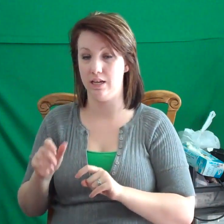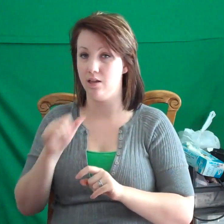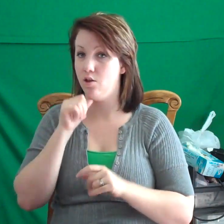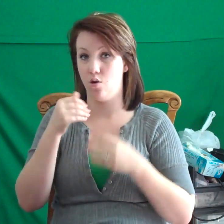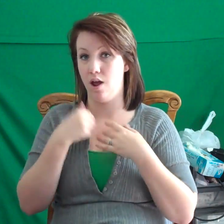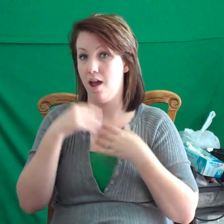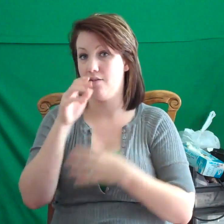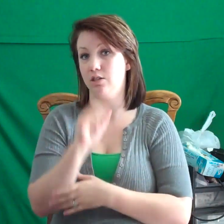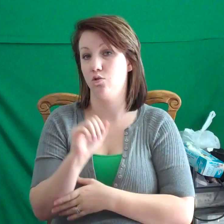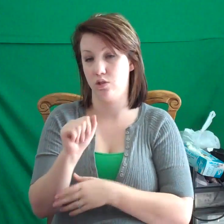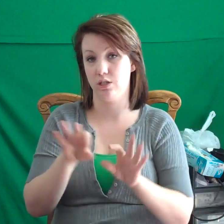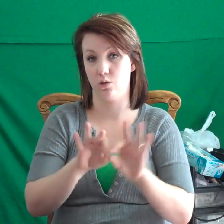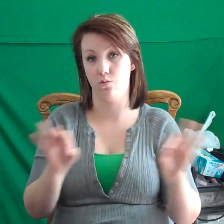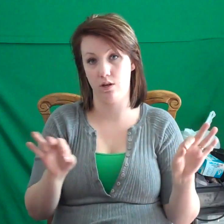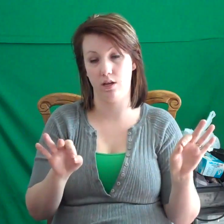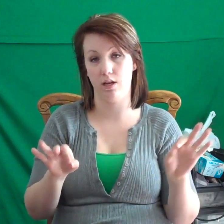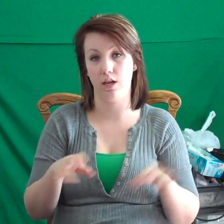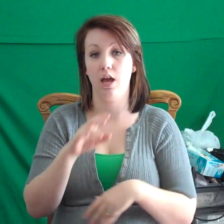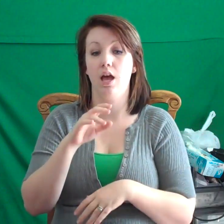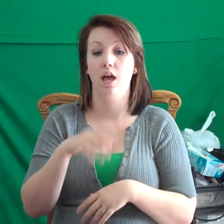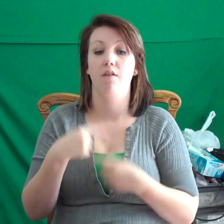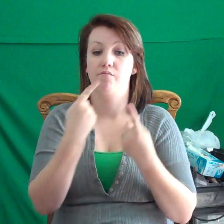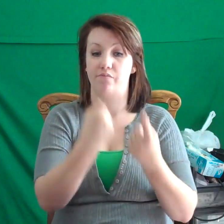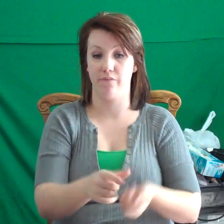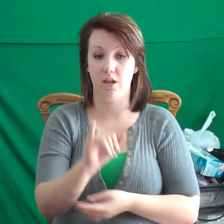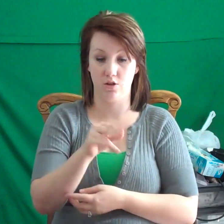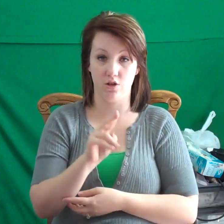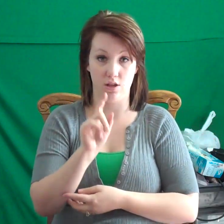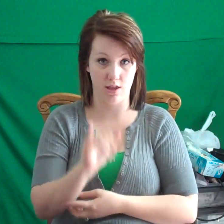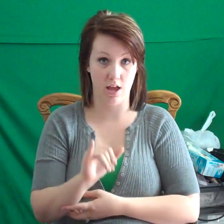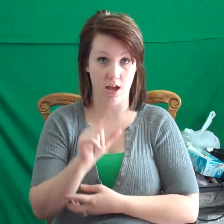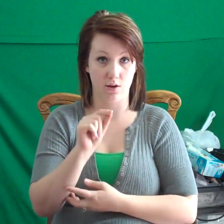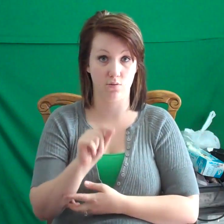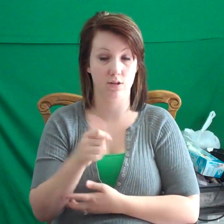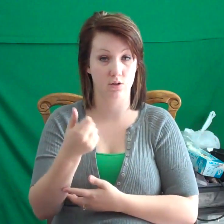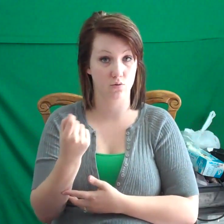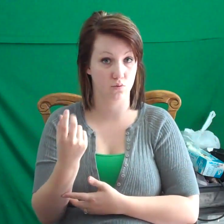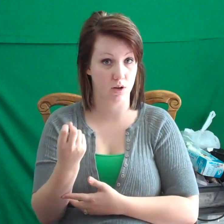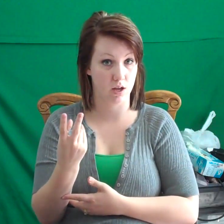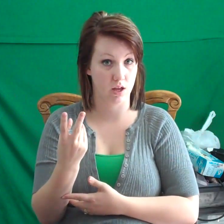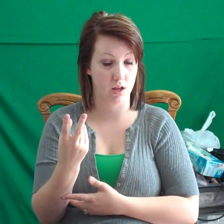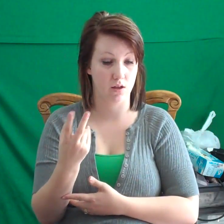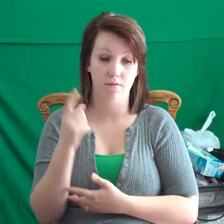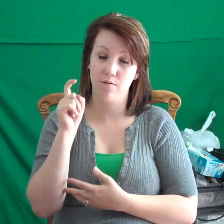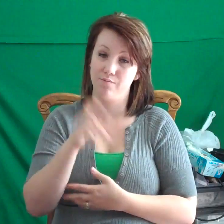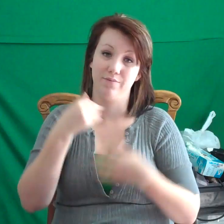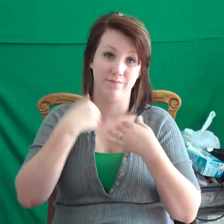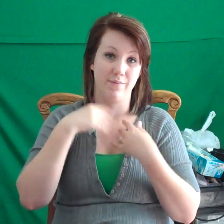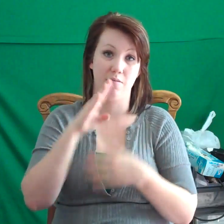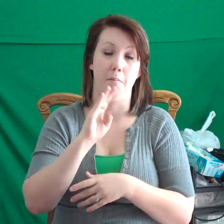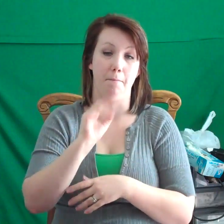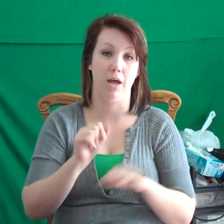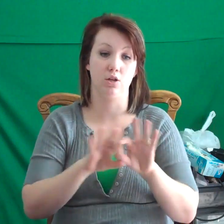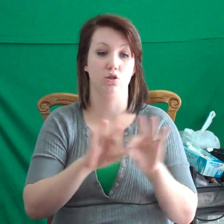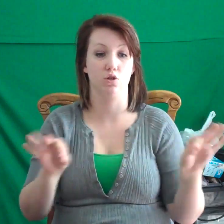July of 2012, you must then have a bachelor's degree. So even though you take the written test and you don't need a degree,